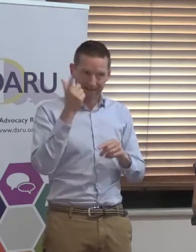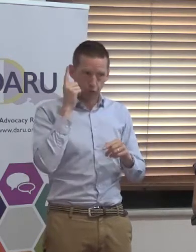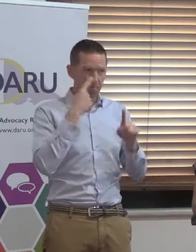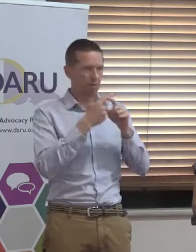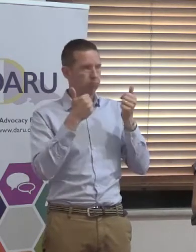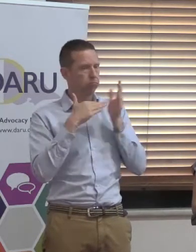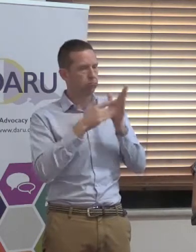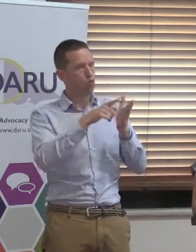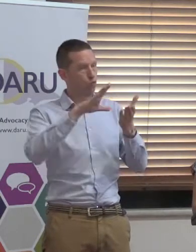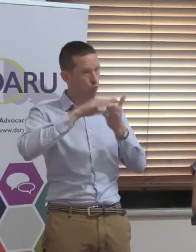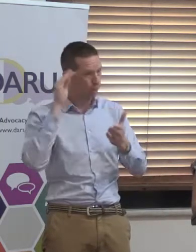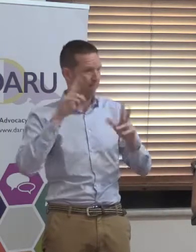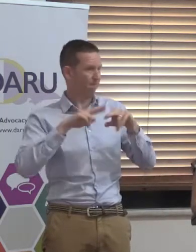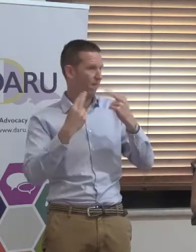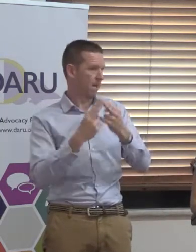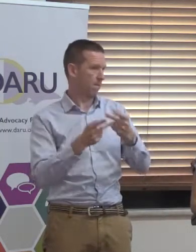families themselves,